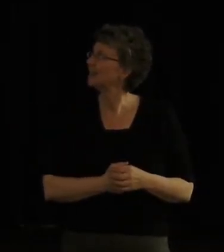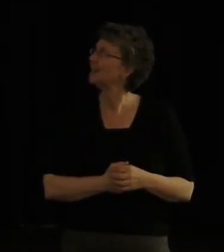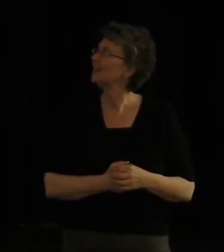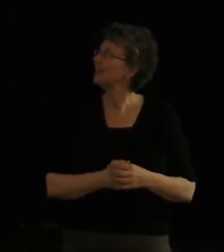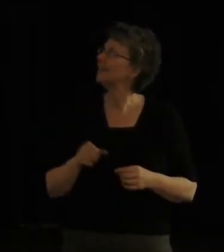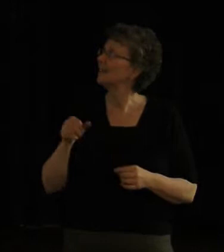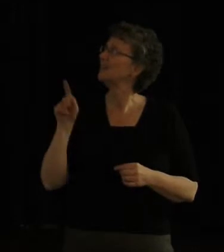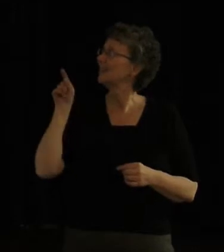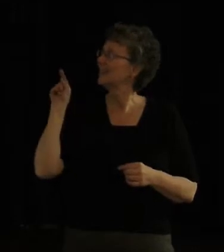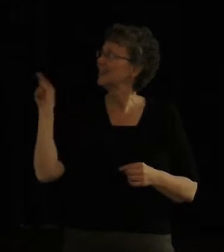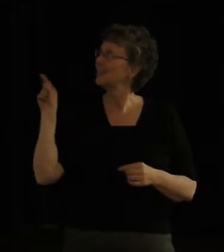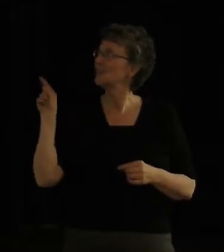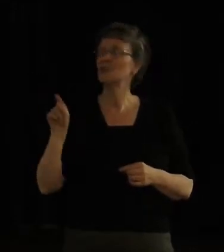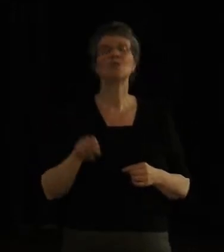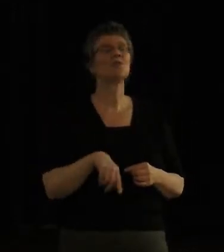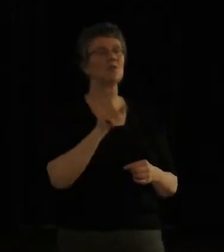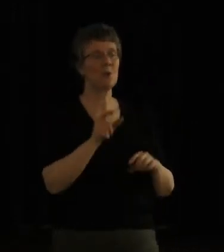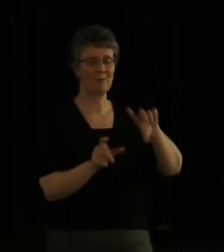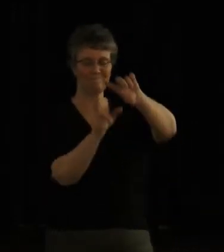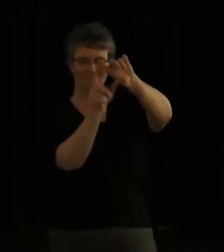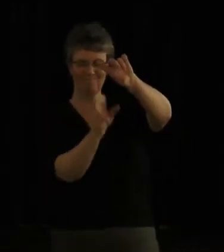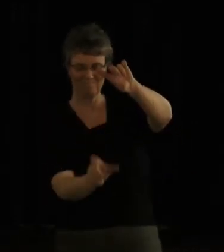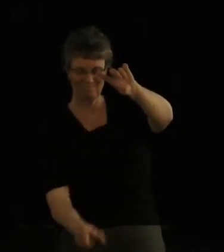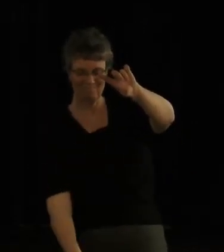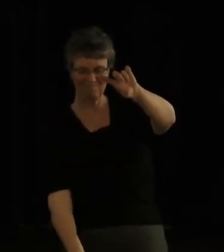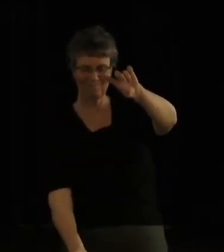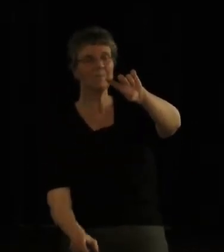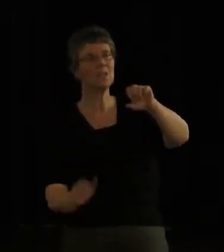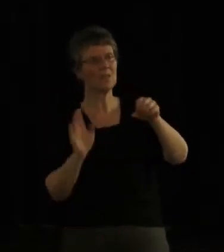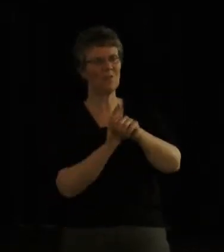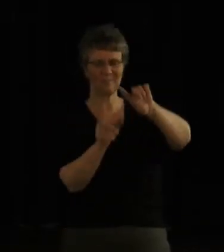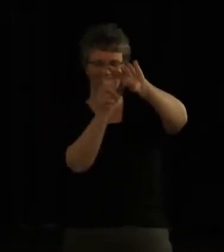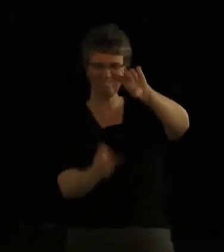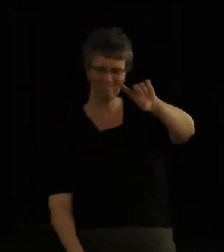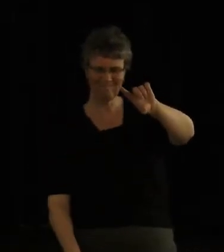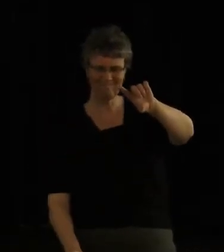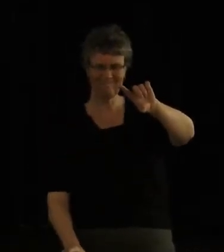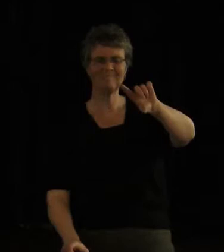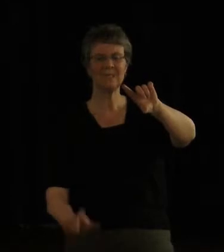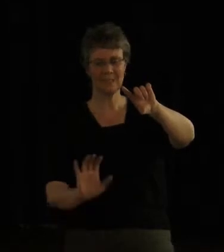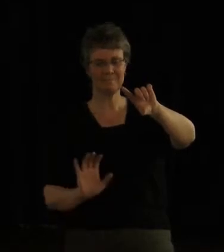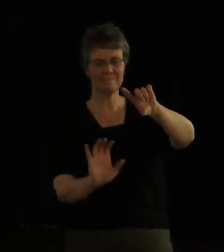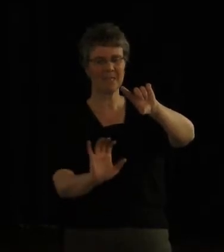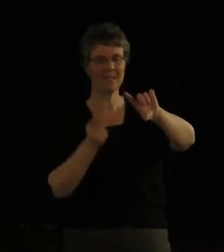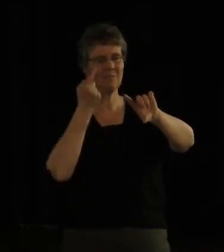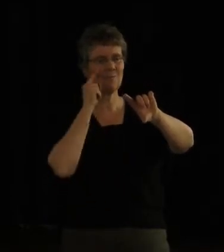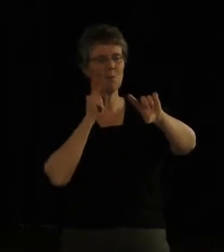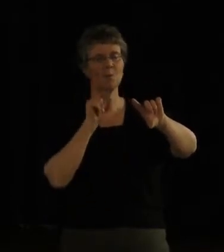long push buttons. So you could, if you were in a wheelchair, you could actually just hit it with your feet, or anybody else could just tap it with their